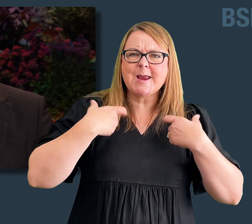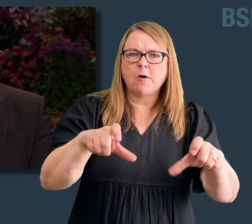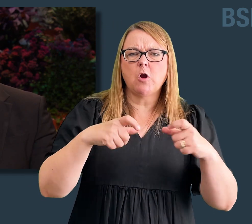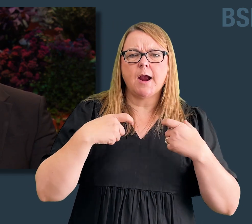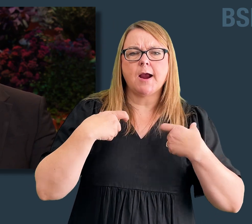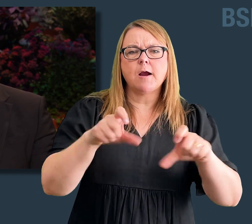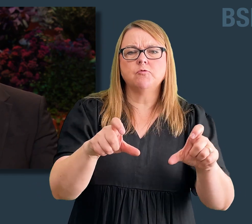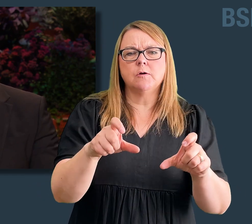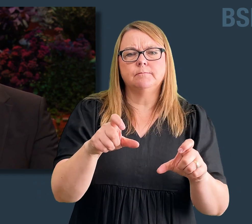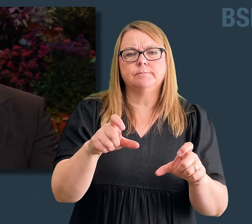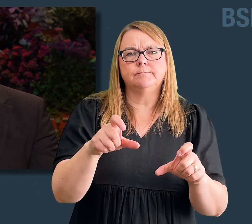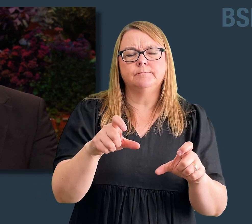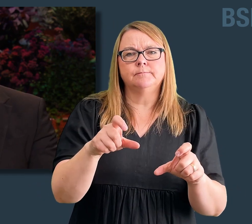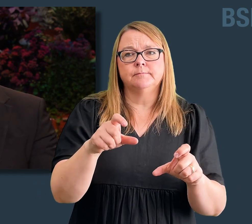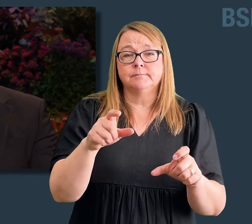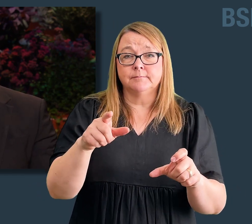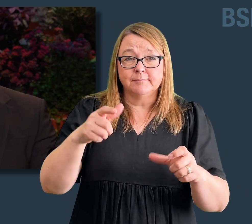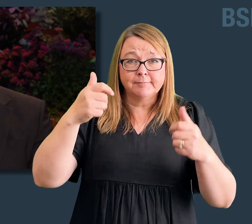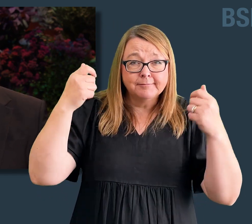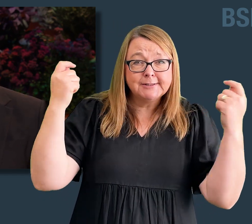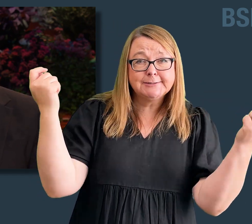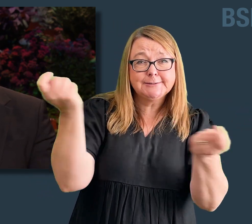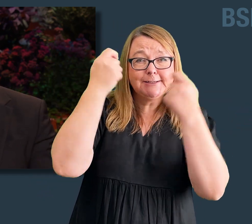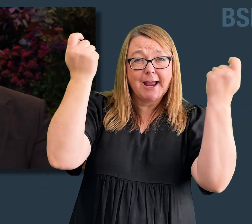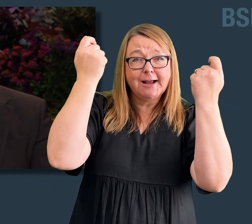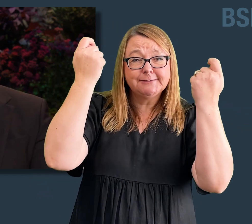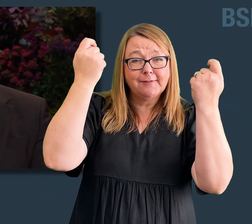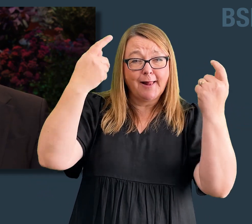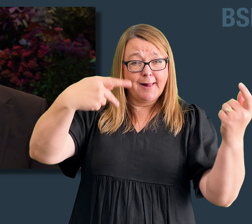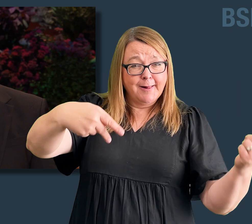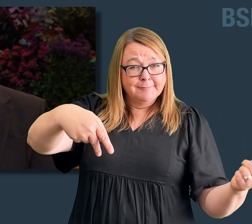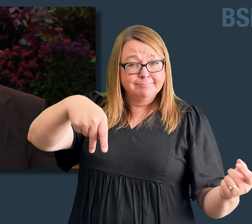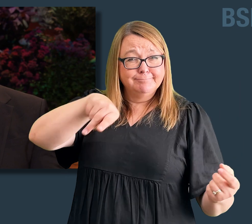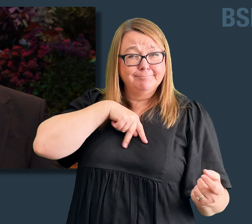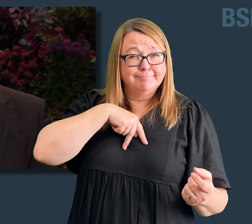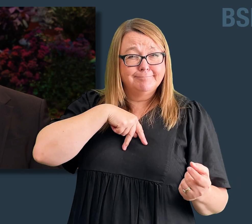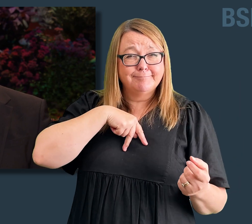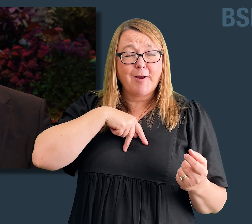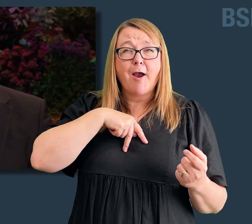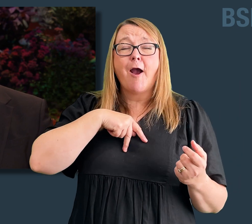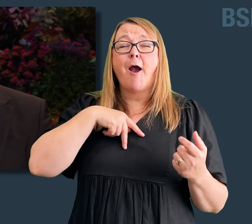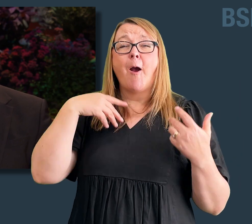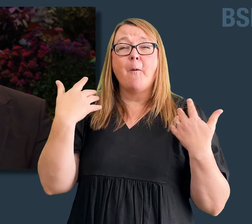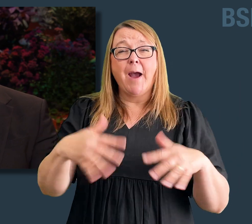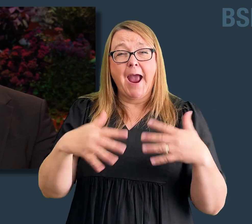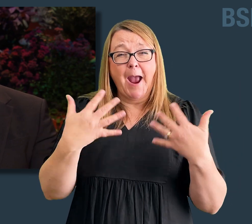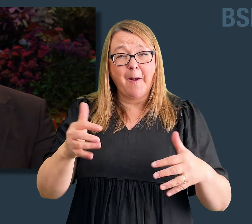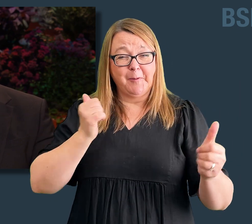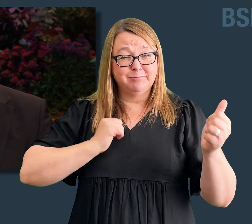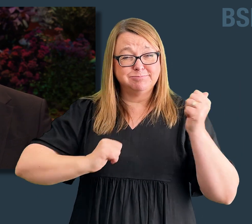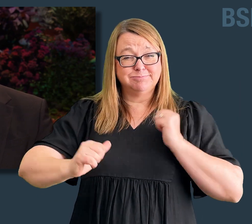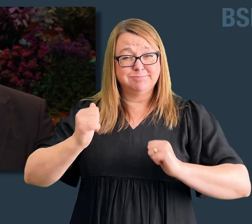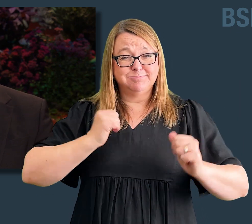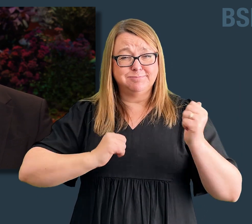Nigerian team triumphed against all odds. This pivotal moment changed how they saw themselves